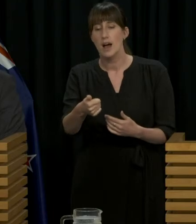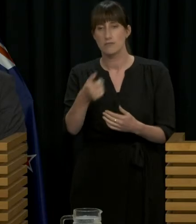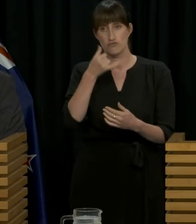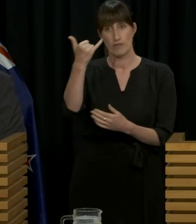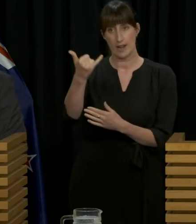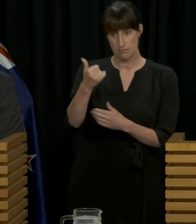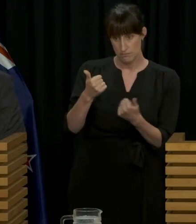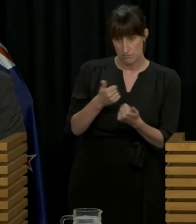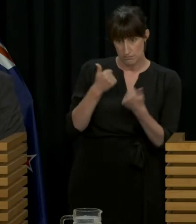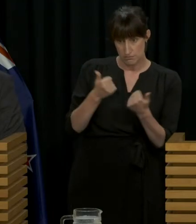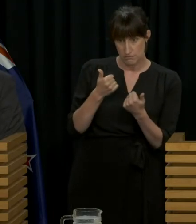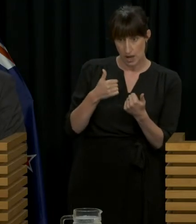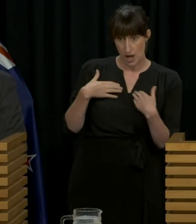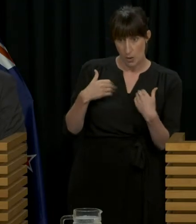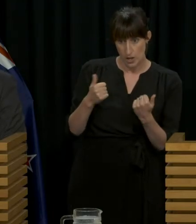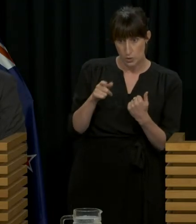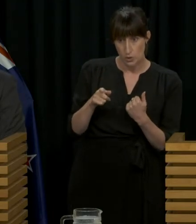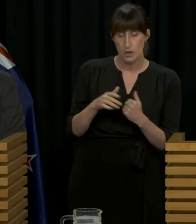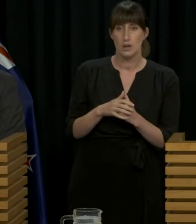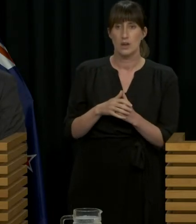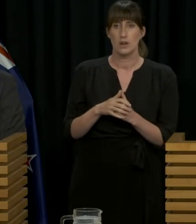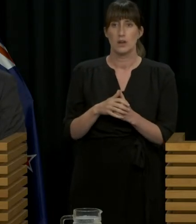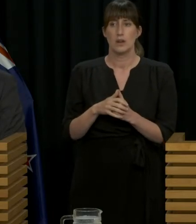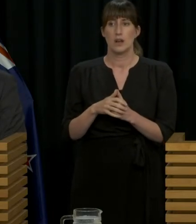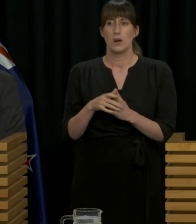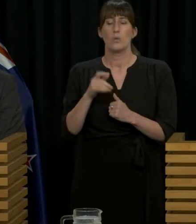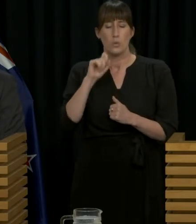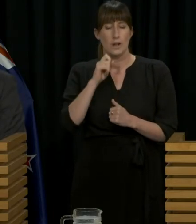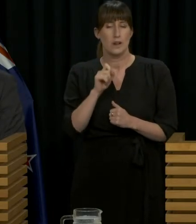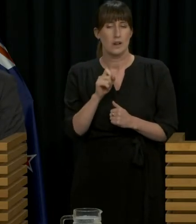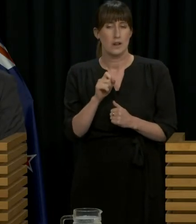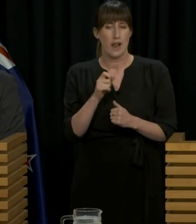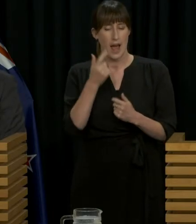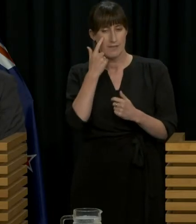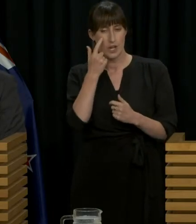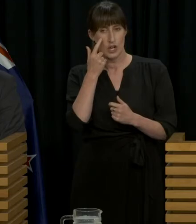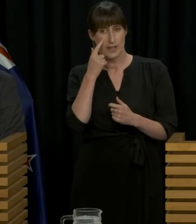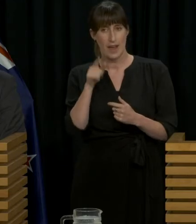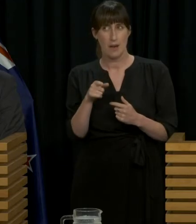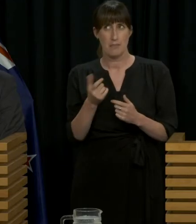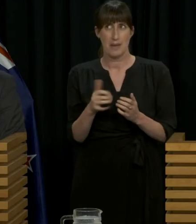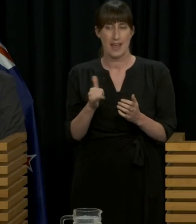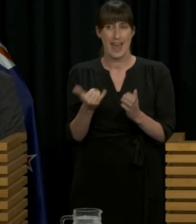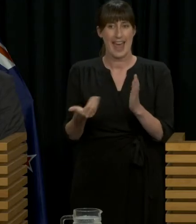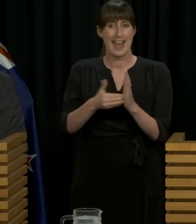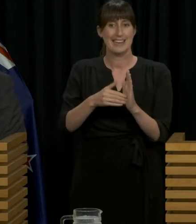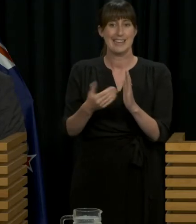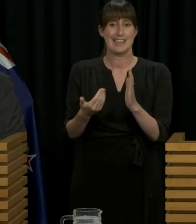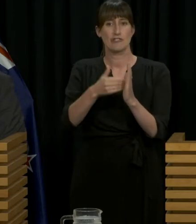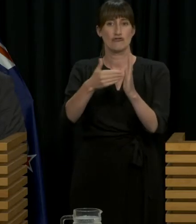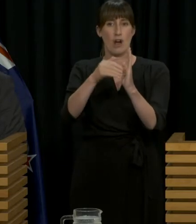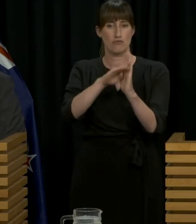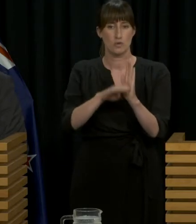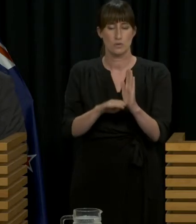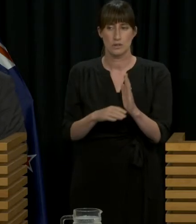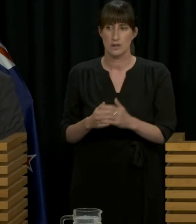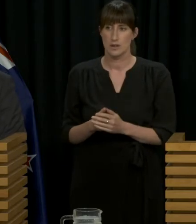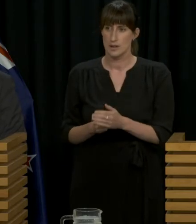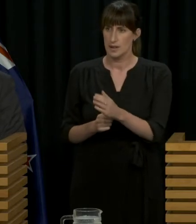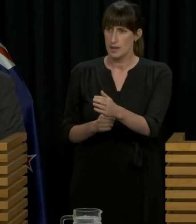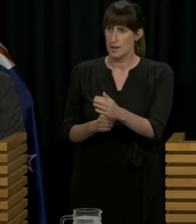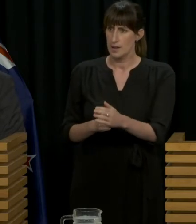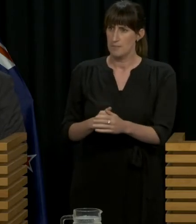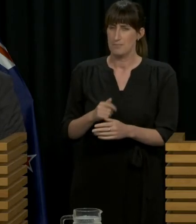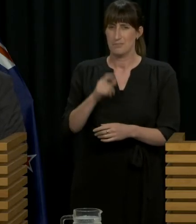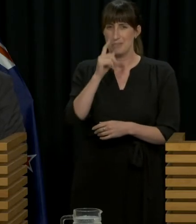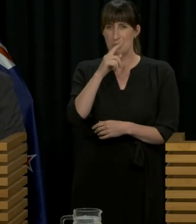that again, and we are going to look at that again to see whether that's still the right measure or whether there should be other measures that we might put in place. People might hear that answer and think just a